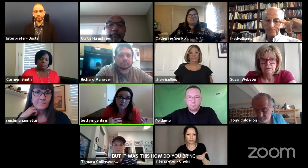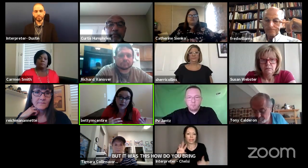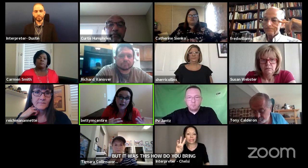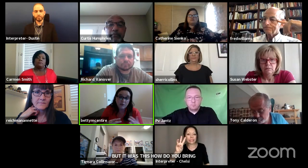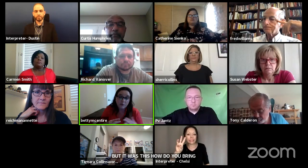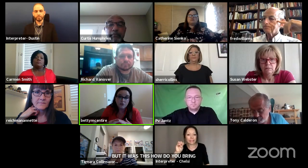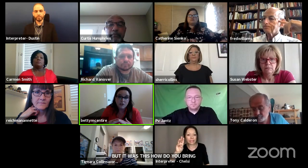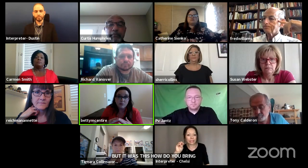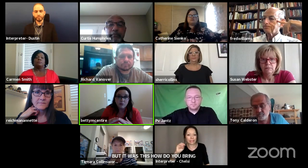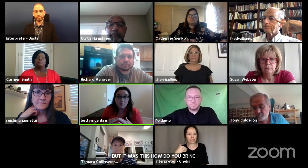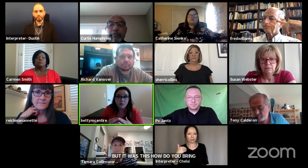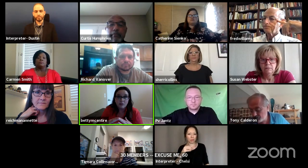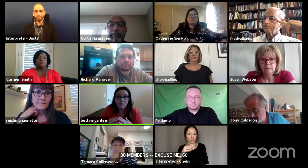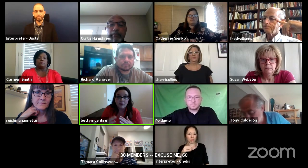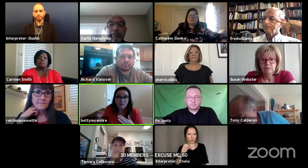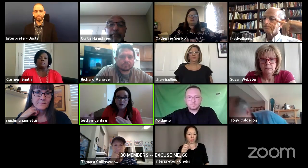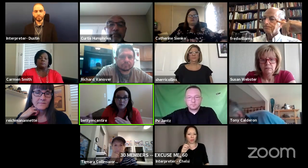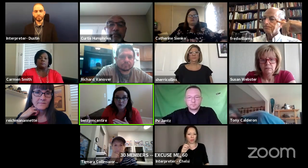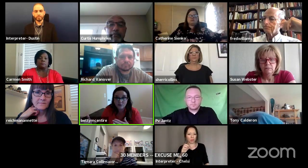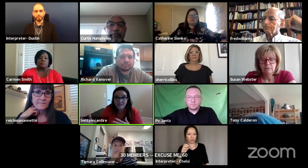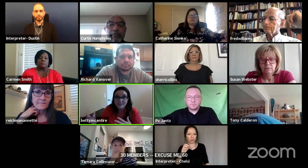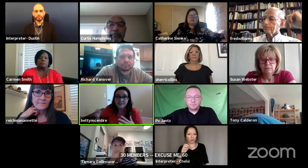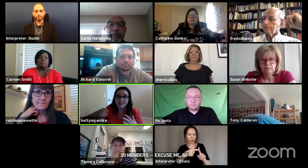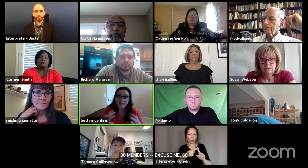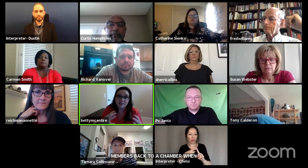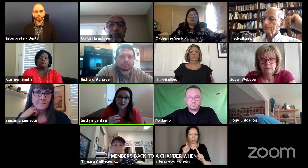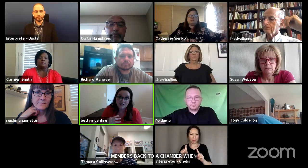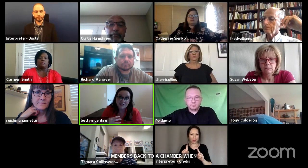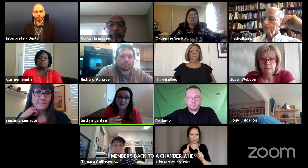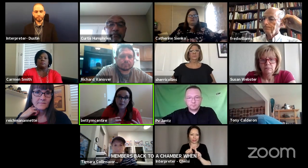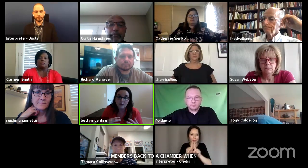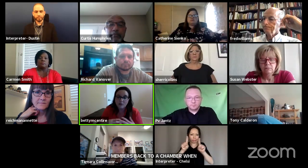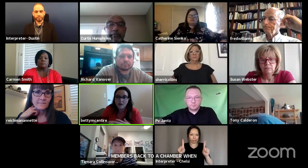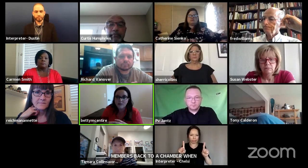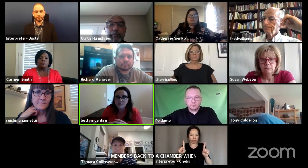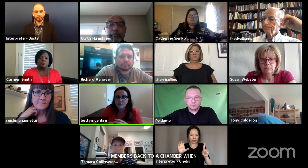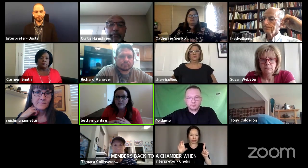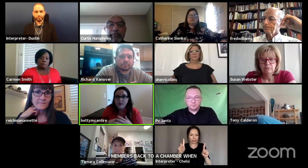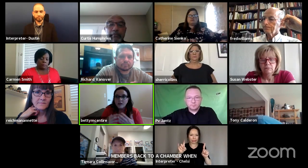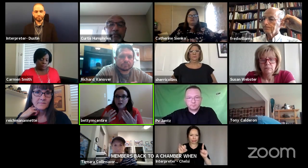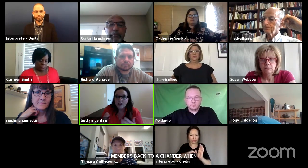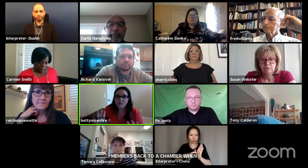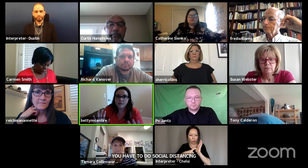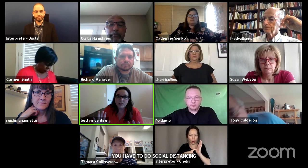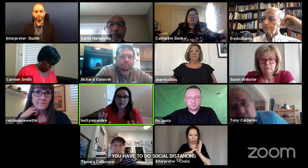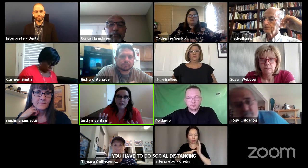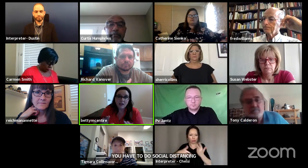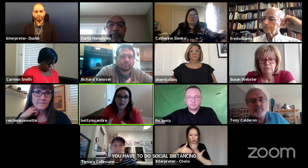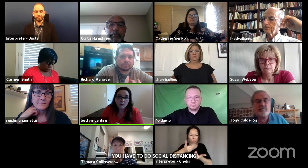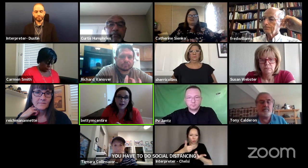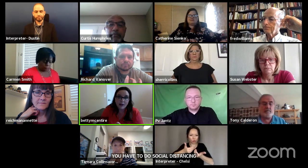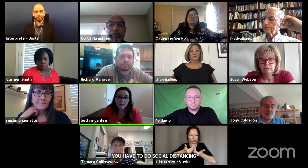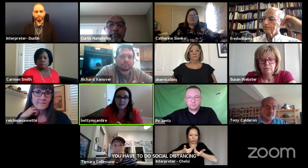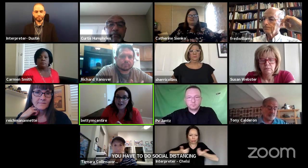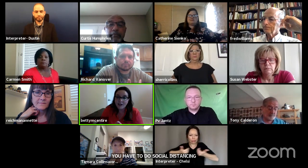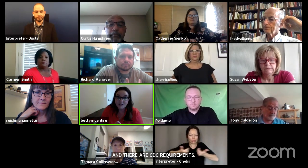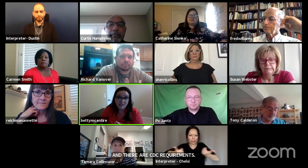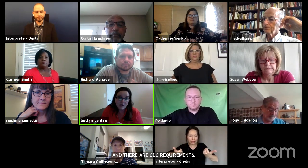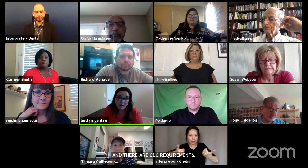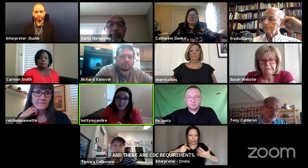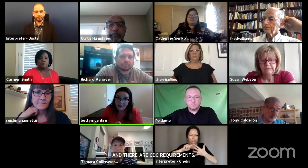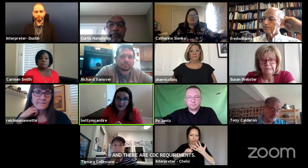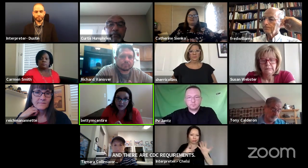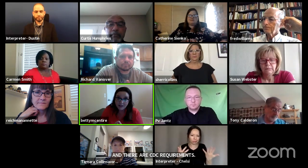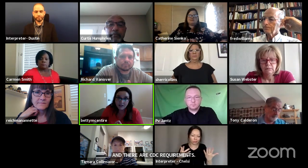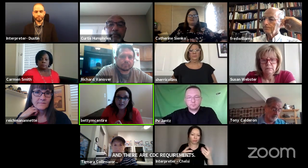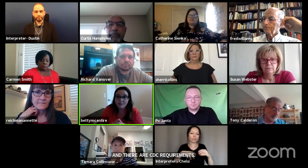members back to a chamber when you have to do social distancing and there's CDC requirements. So in the end, what happened is the House did